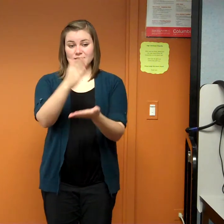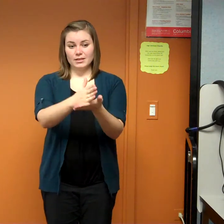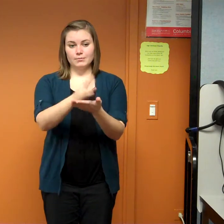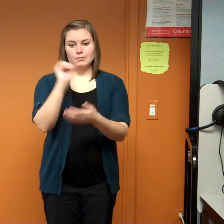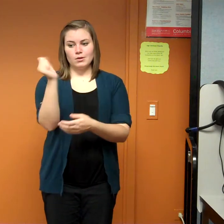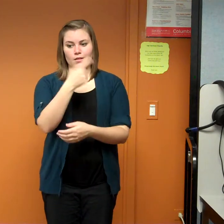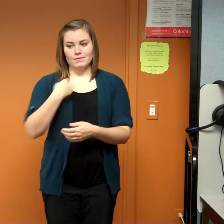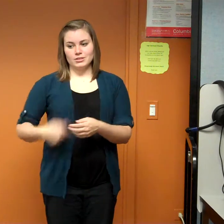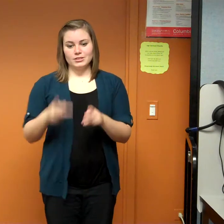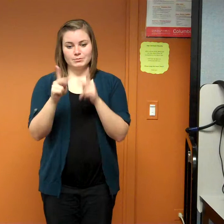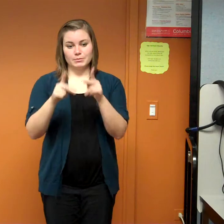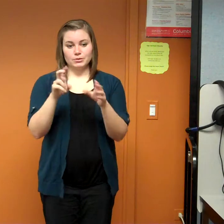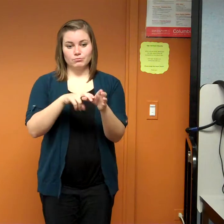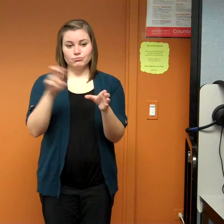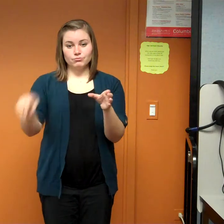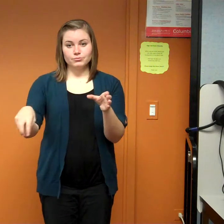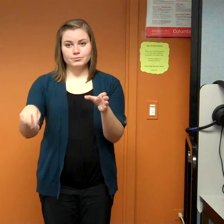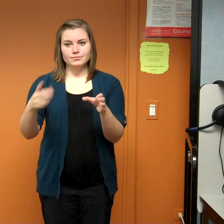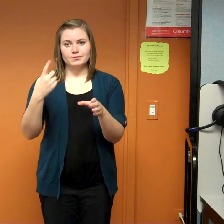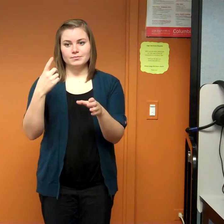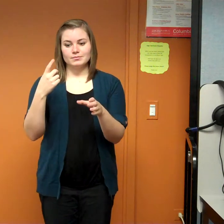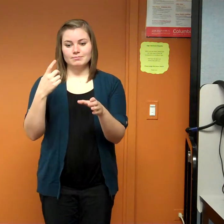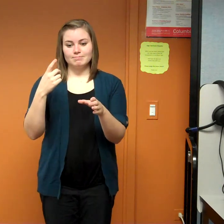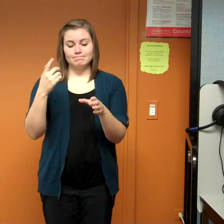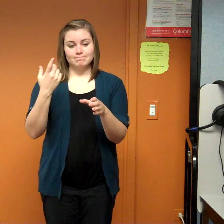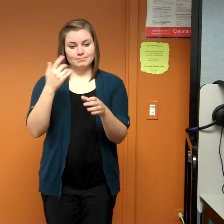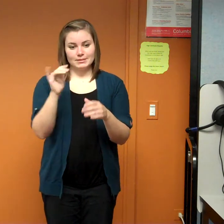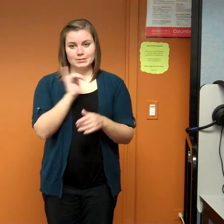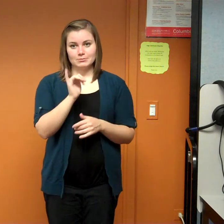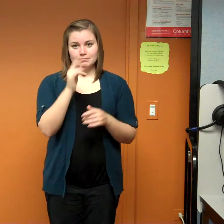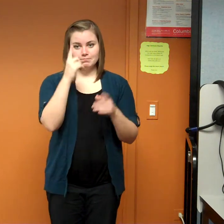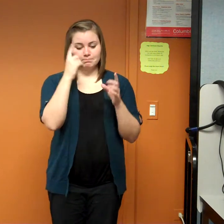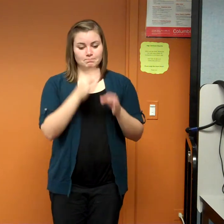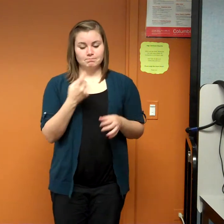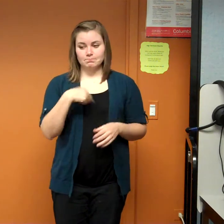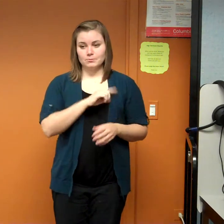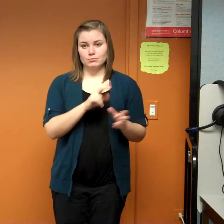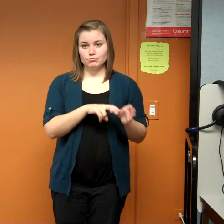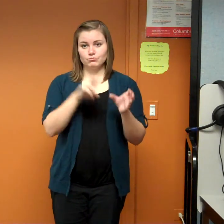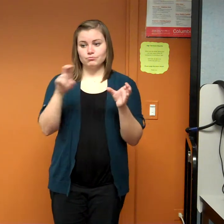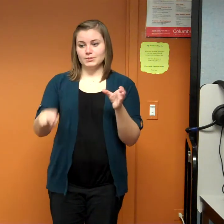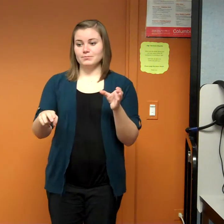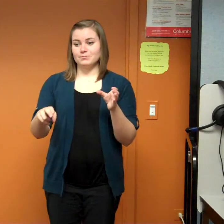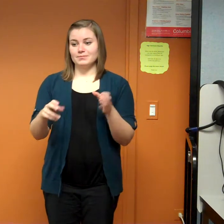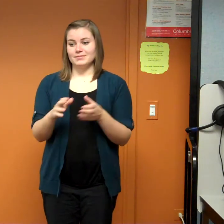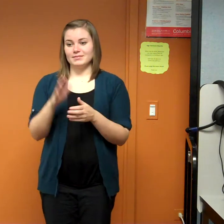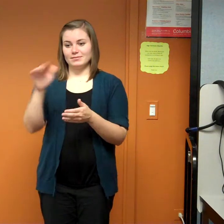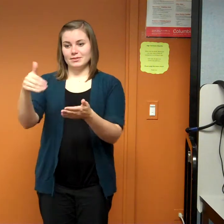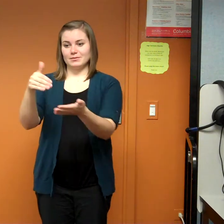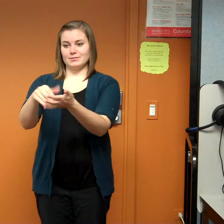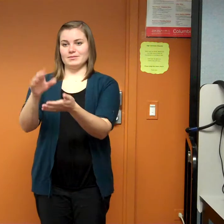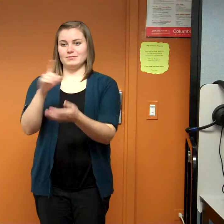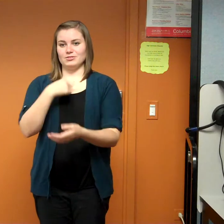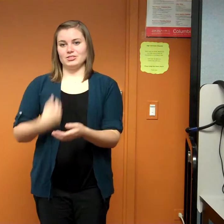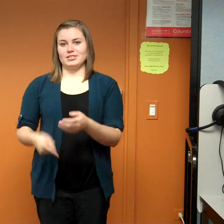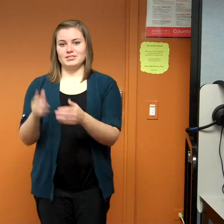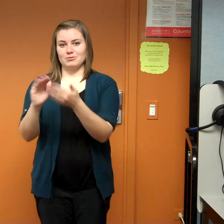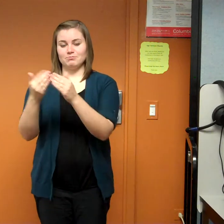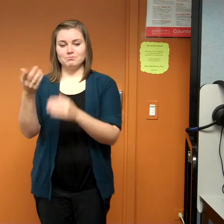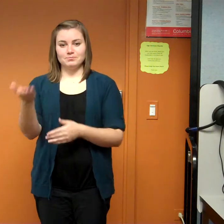off. And we got off there, and we were right in the middle of Chinatown. It was perfect. It's my favorite story with my mom because only my